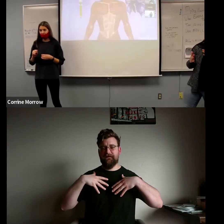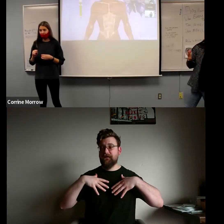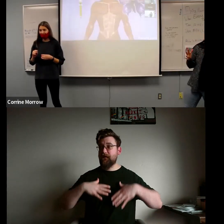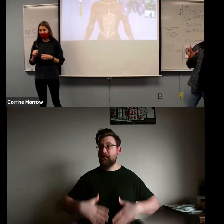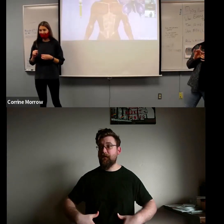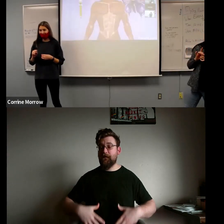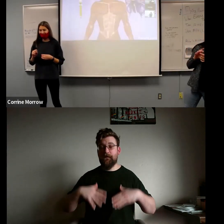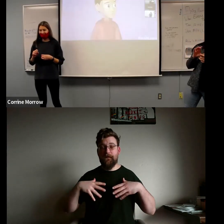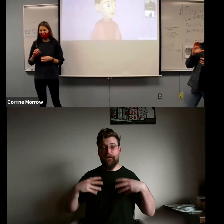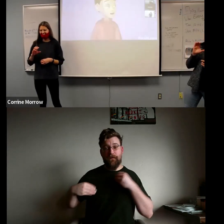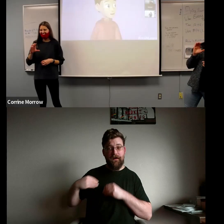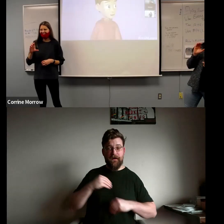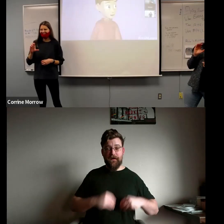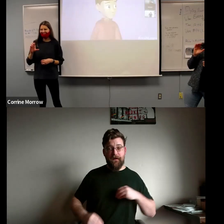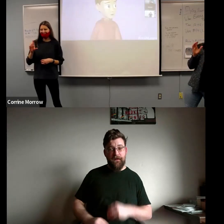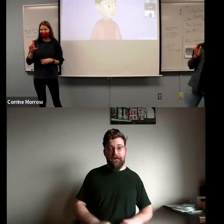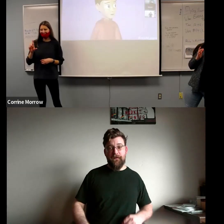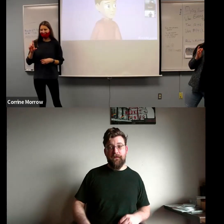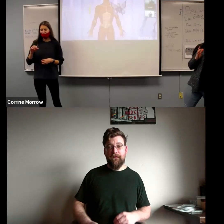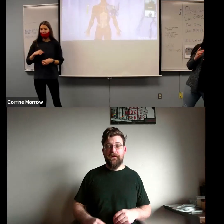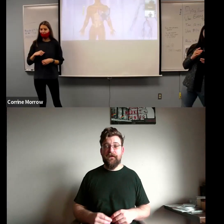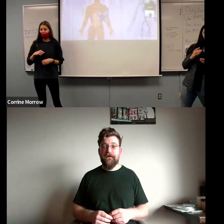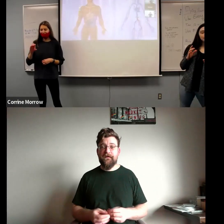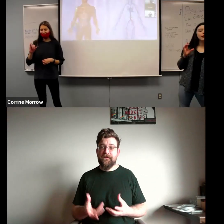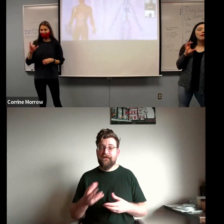circulatory system? Yeah, that one.